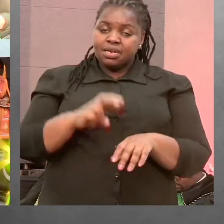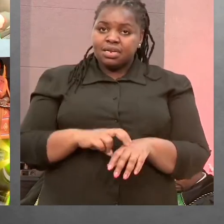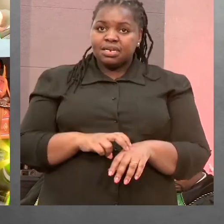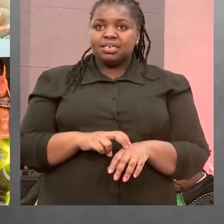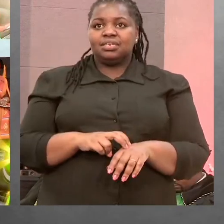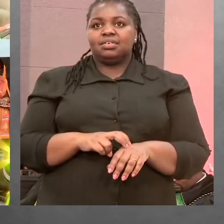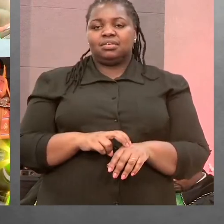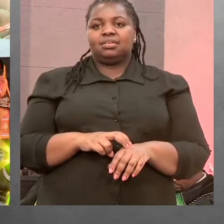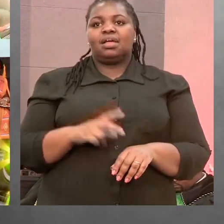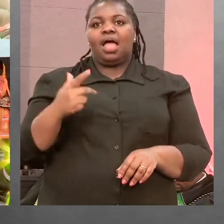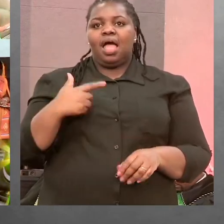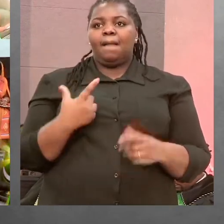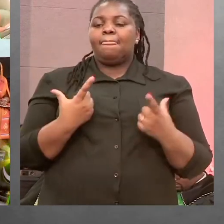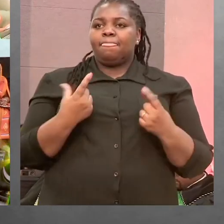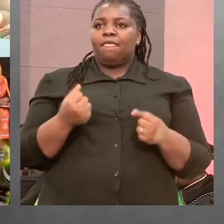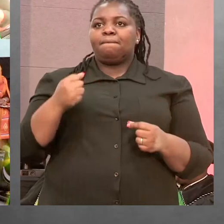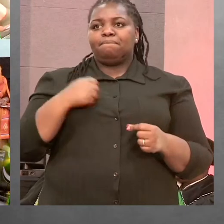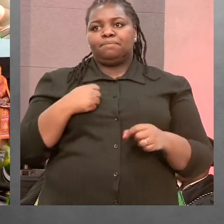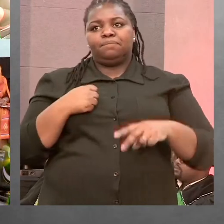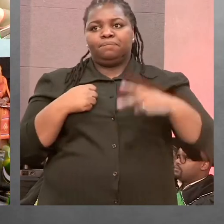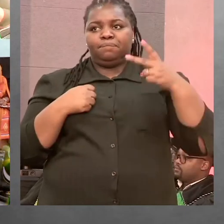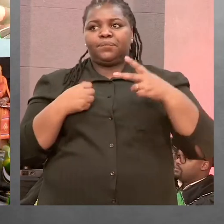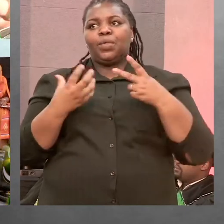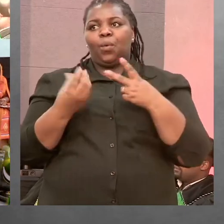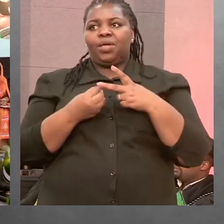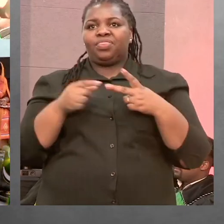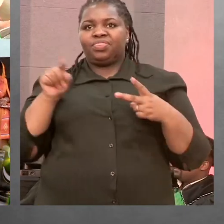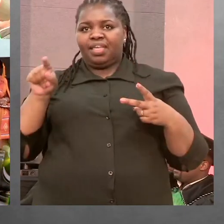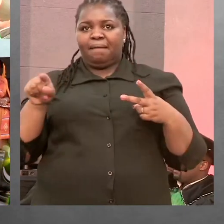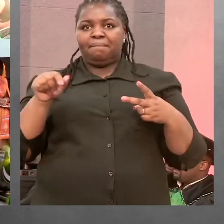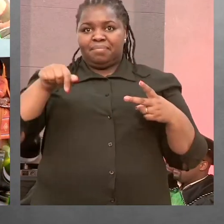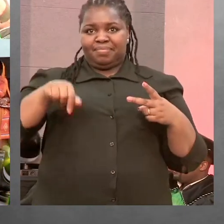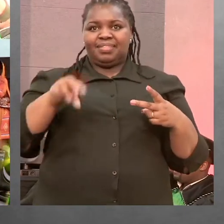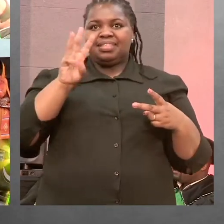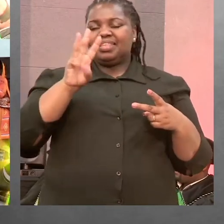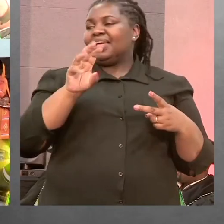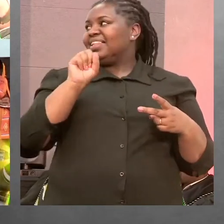Chancellor, I will do my second doctorate with them right here at